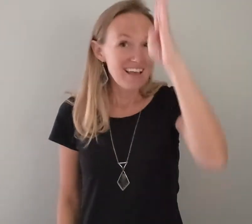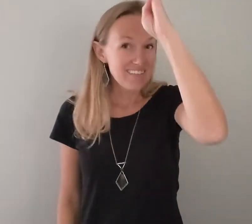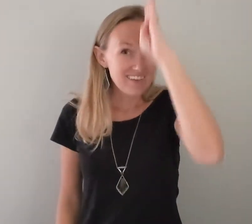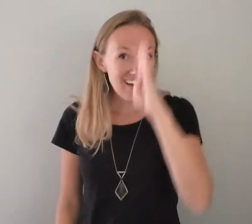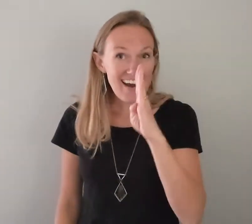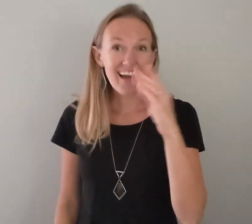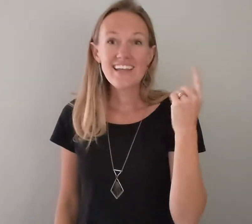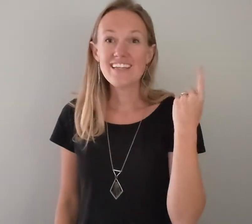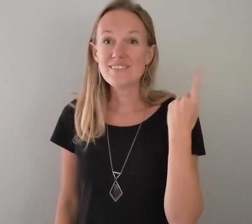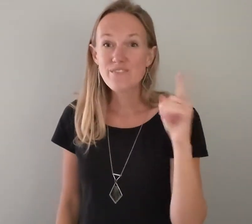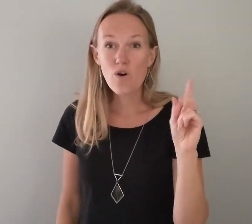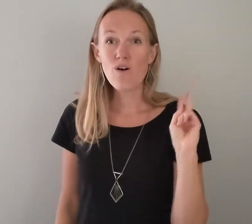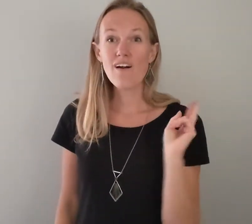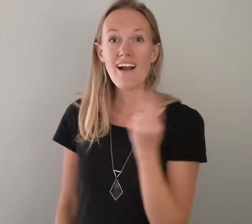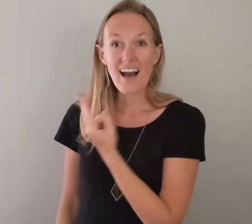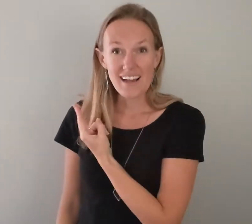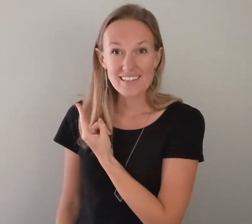If God is for us,